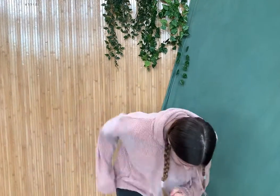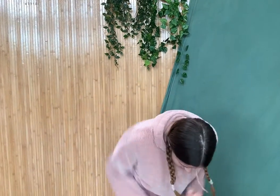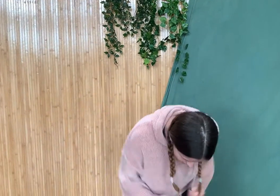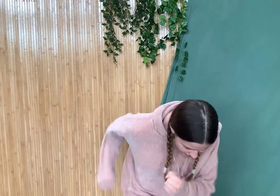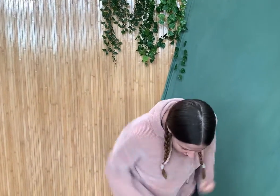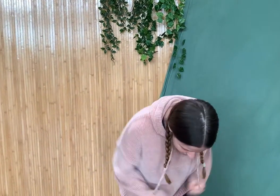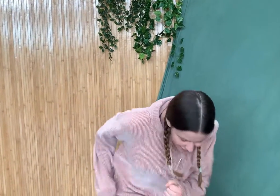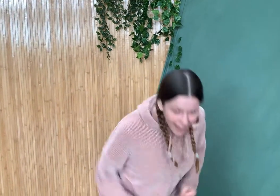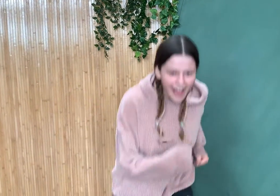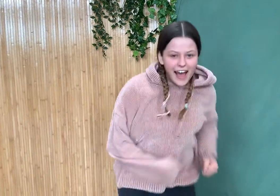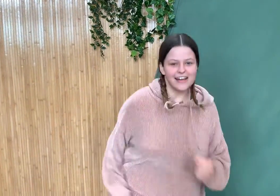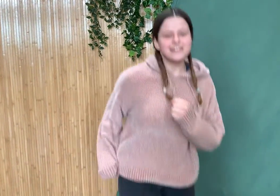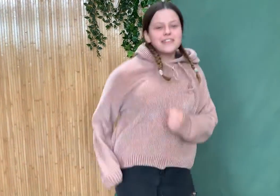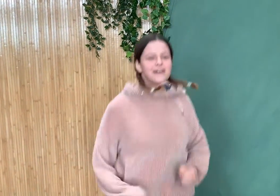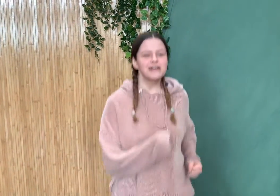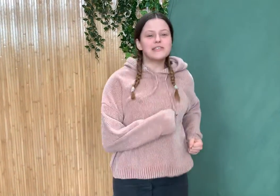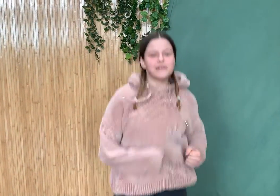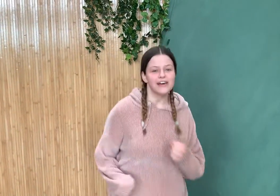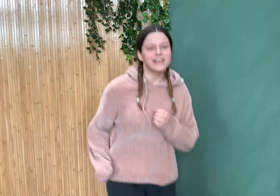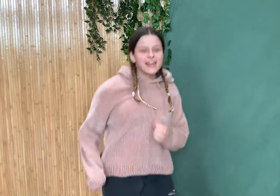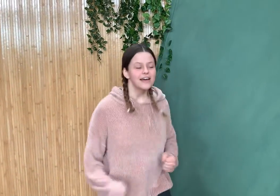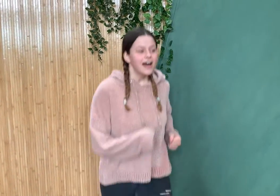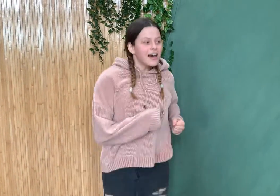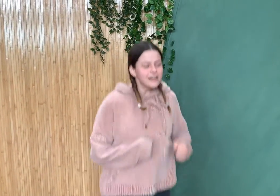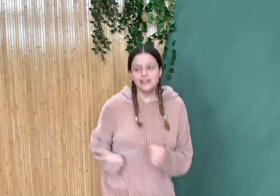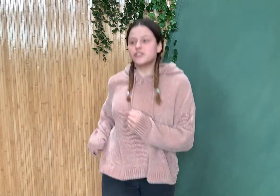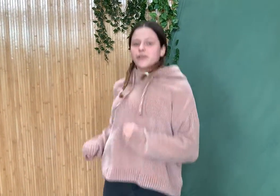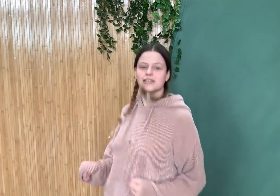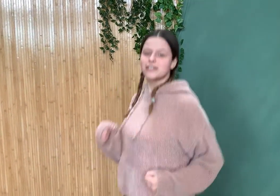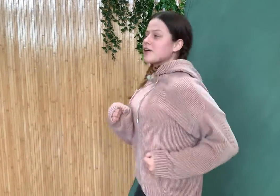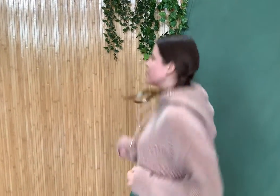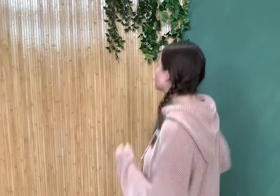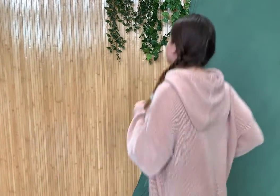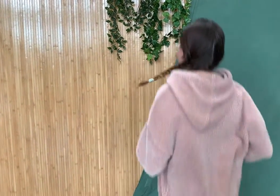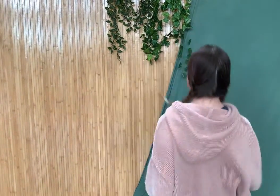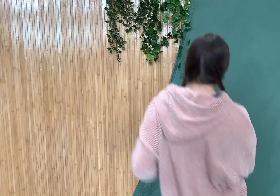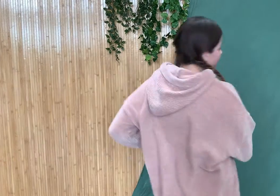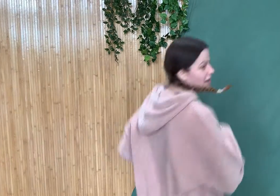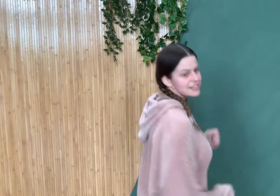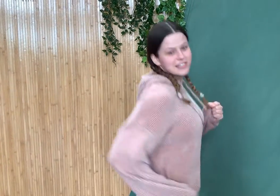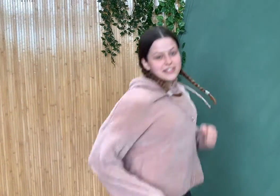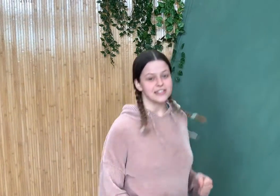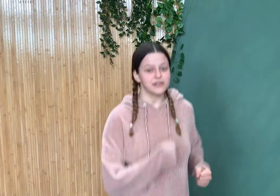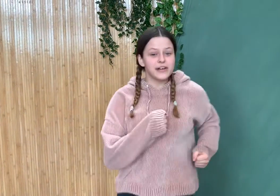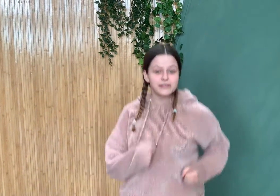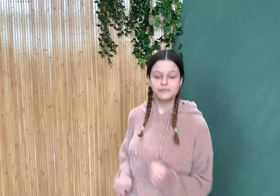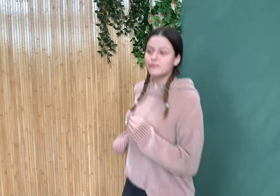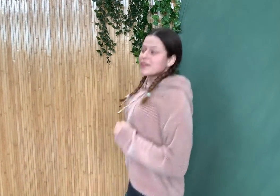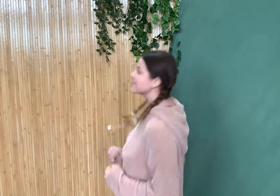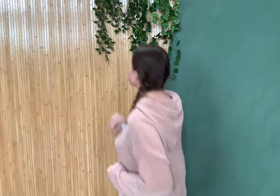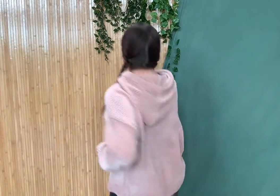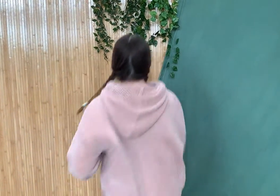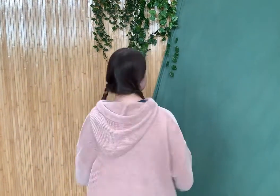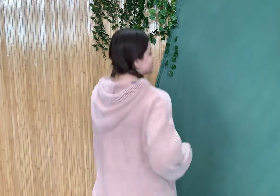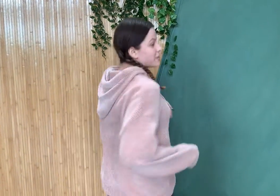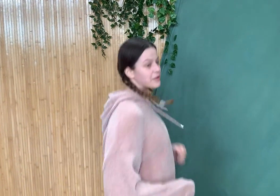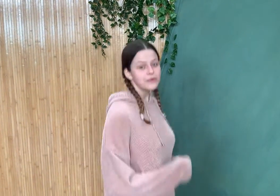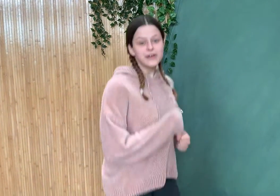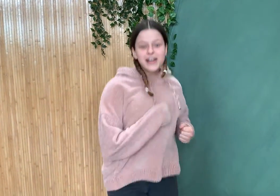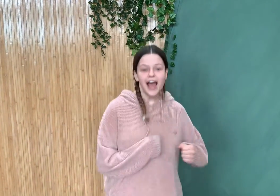fast. And slow down again. And now let's jog in a circle, because we like to see the scenery. Jog in a circle.